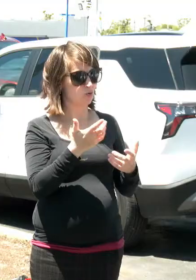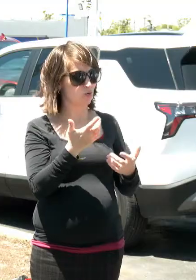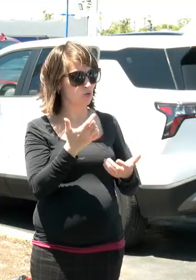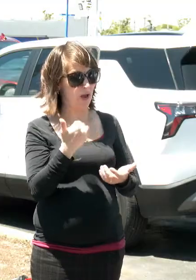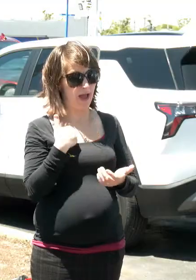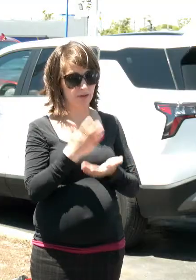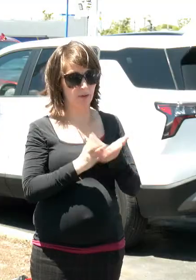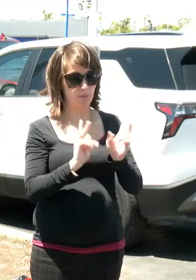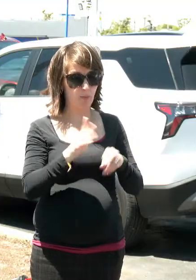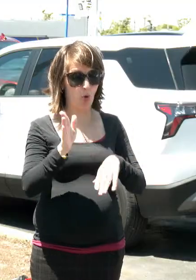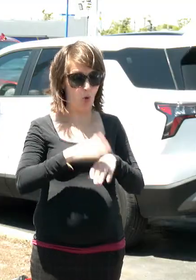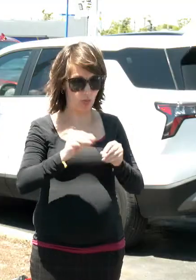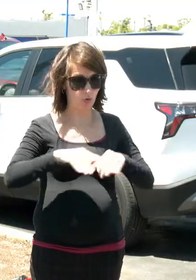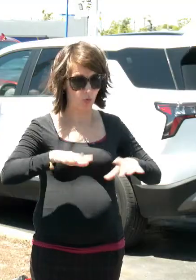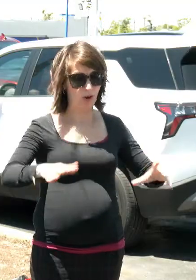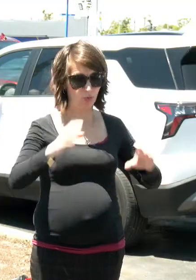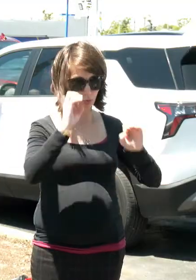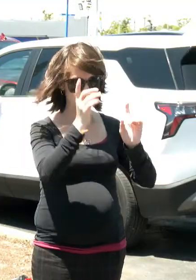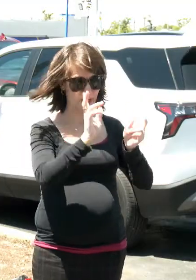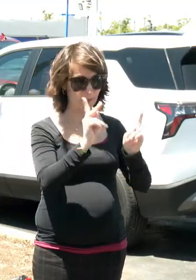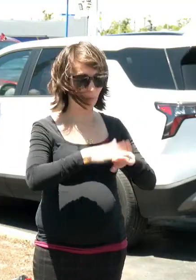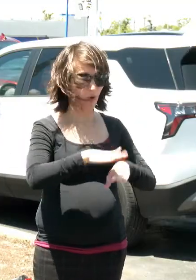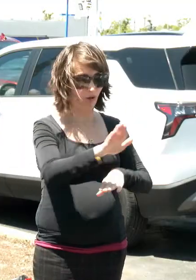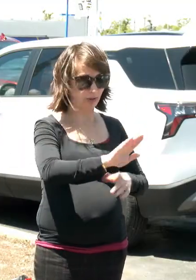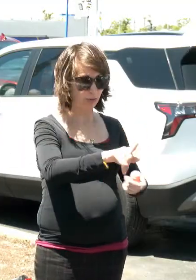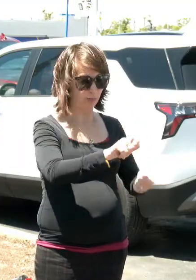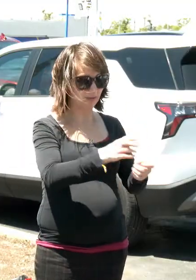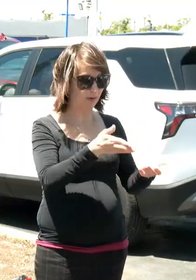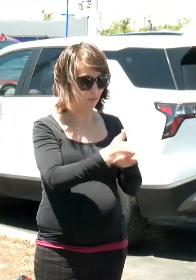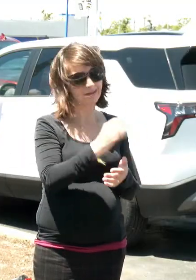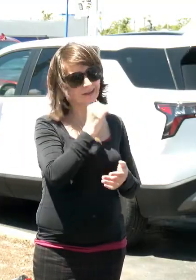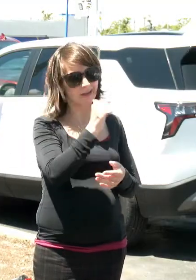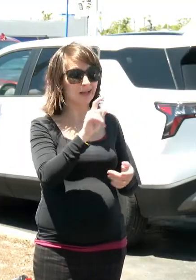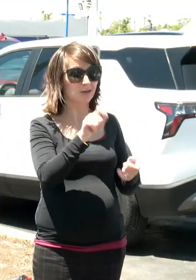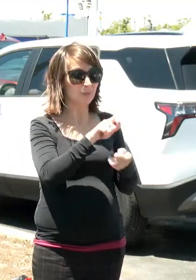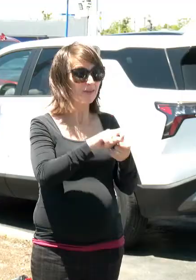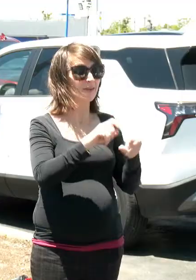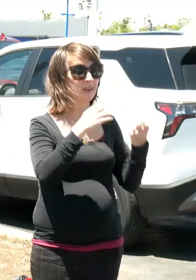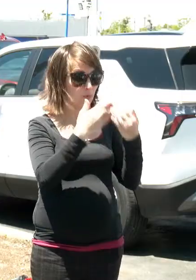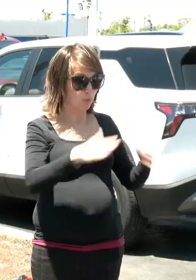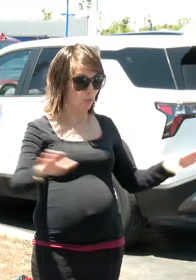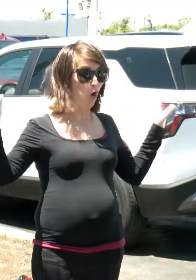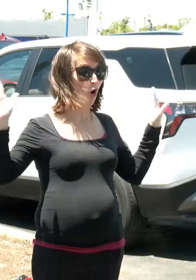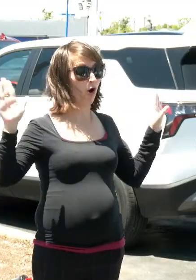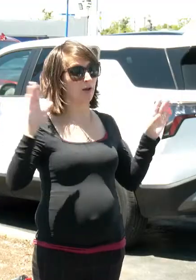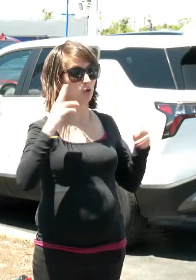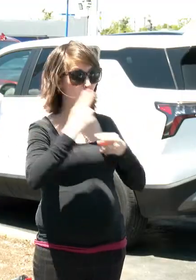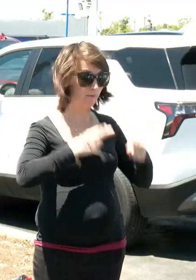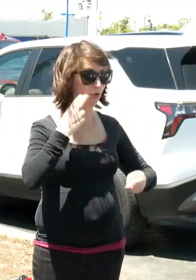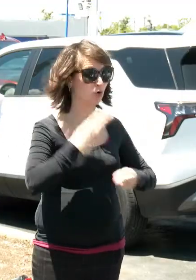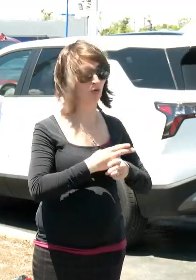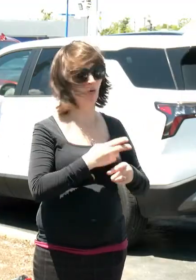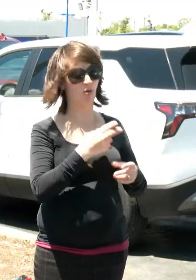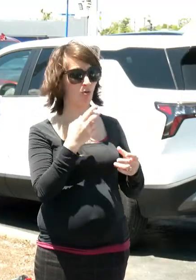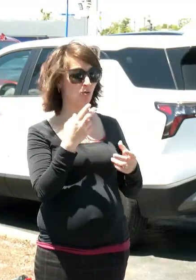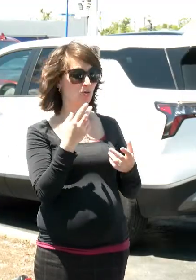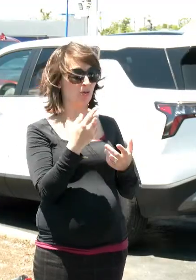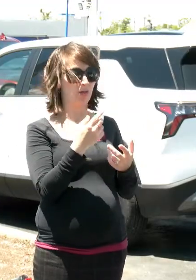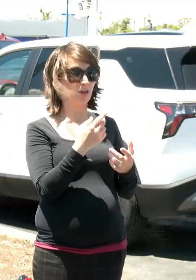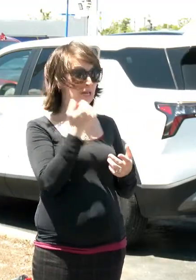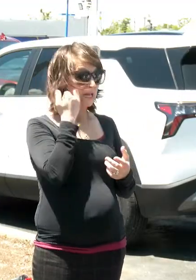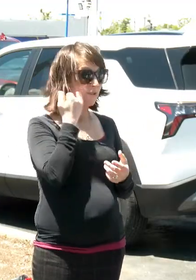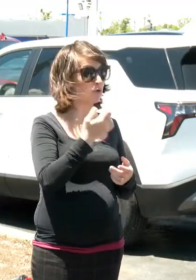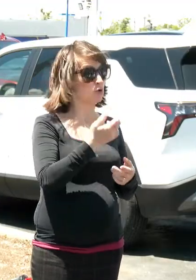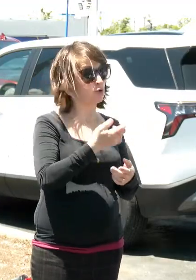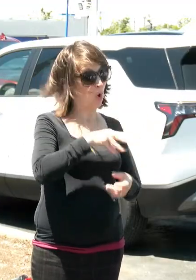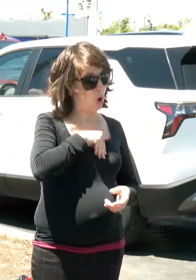to help educate people on their specific rights. It's not a universal component here, whether or not you own or rent, and some of those things are